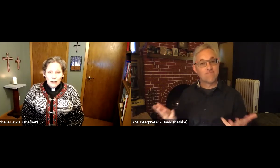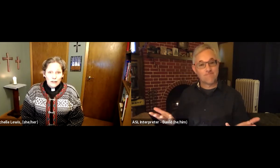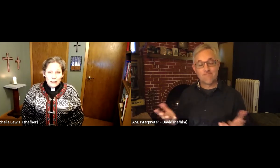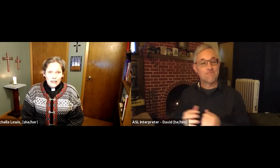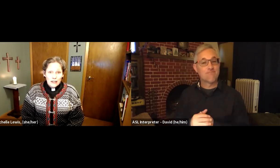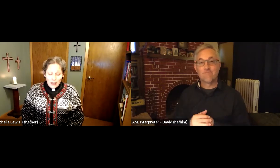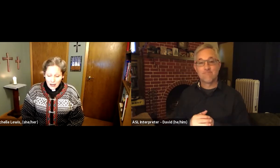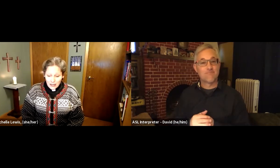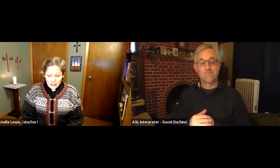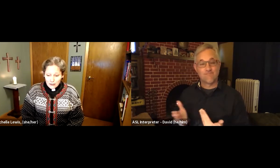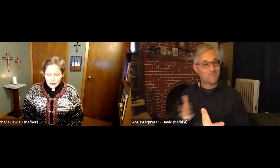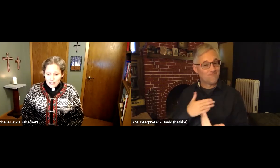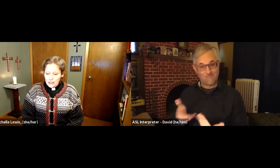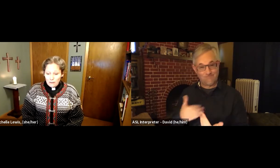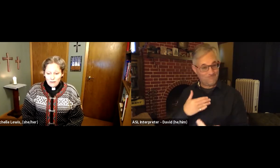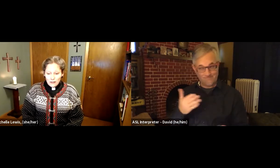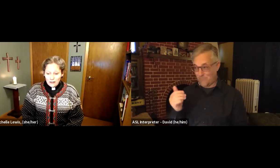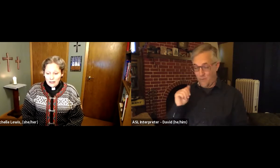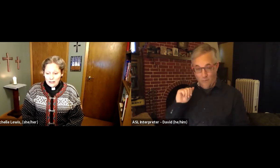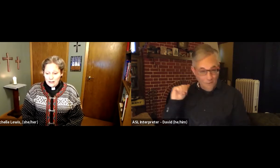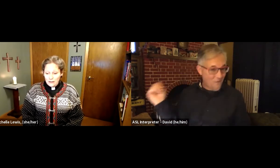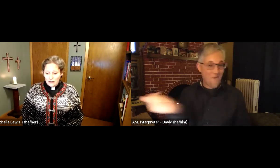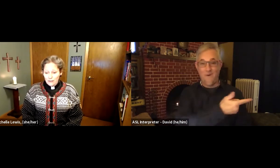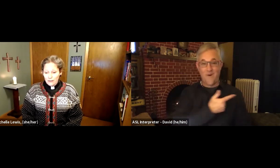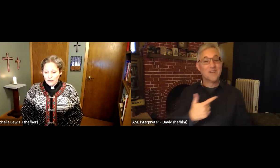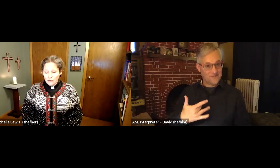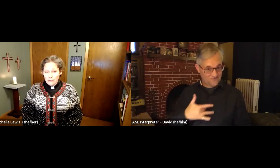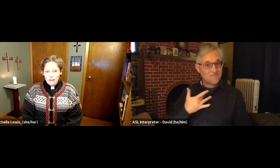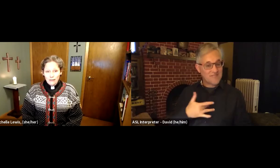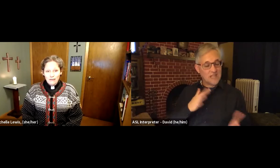every one of us has those deep feelings.